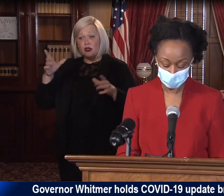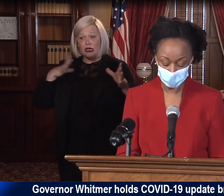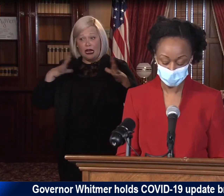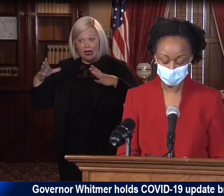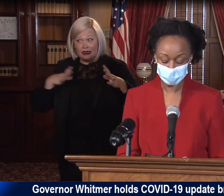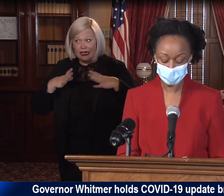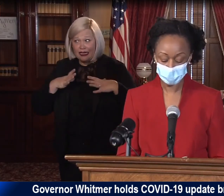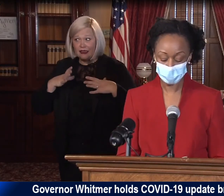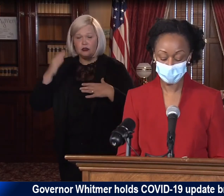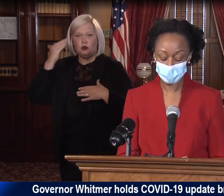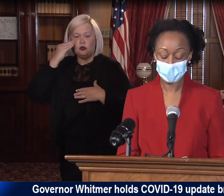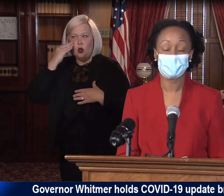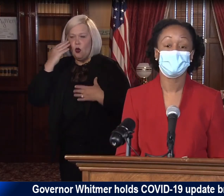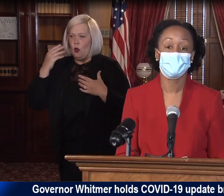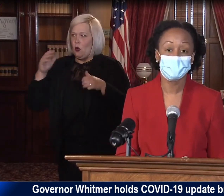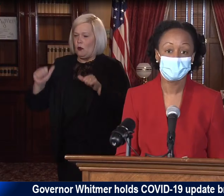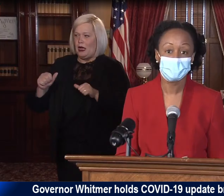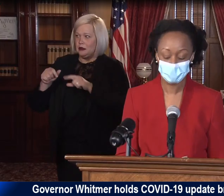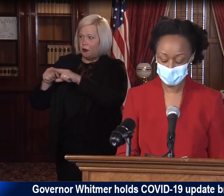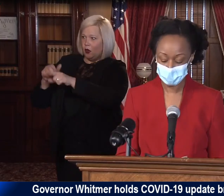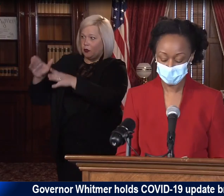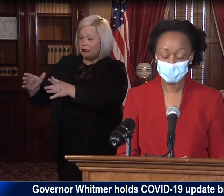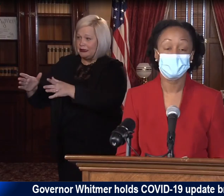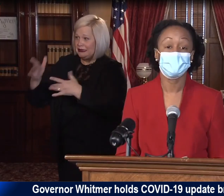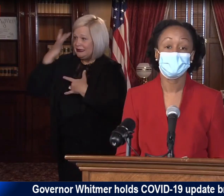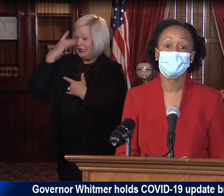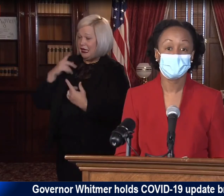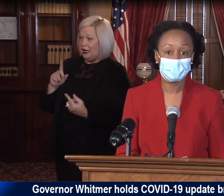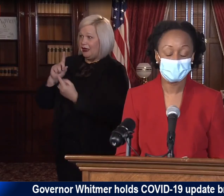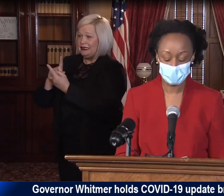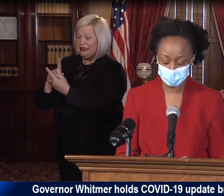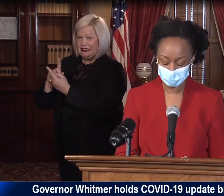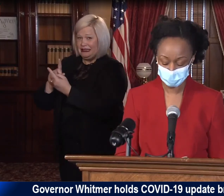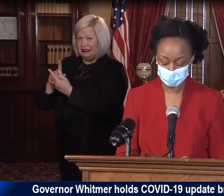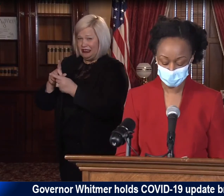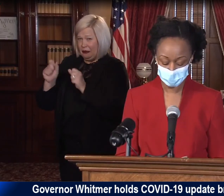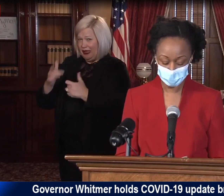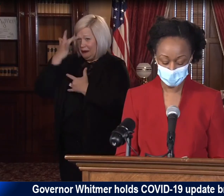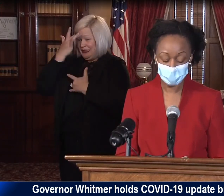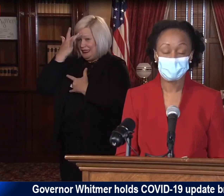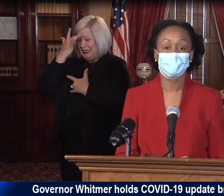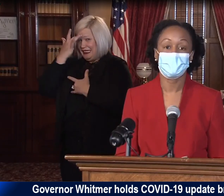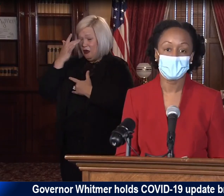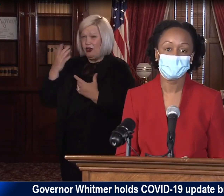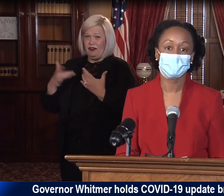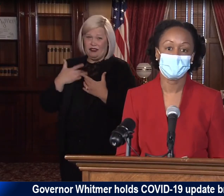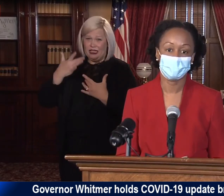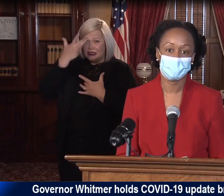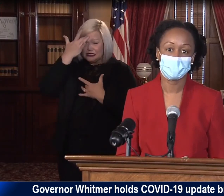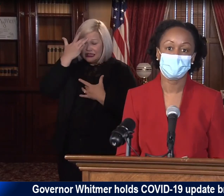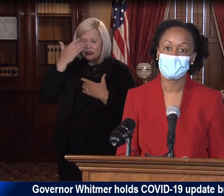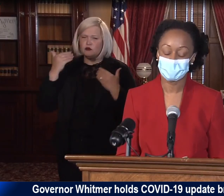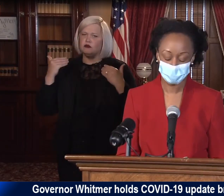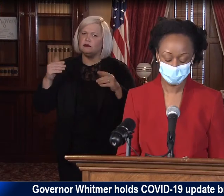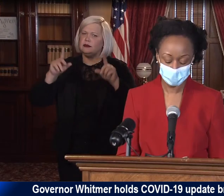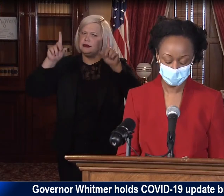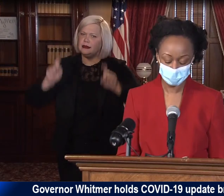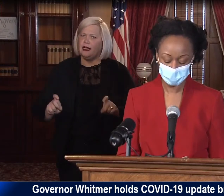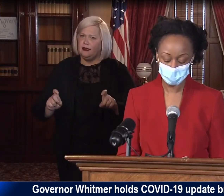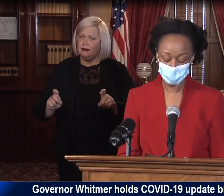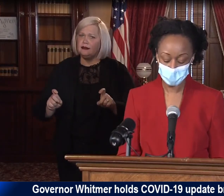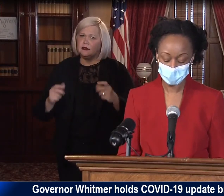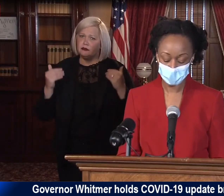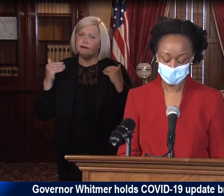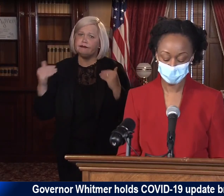know you've been exposed, or if you are having symptoms, please get a test. And you should mask up and mask